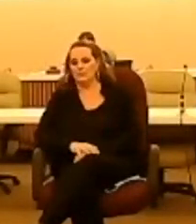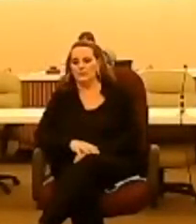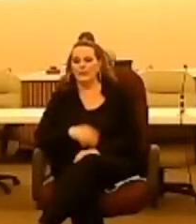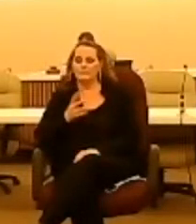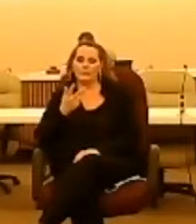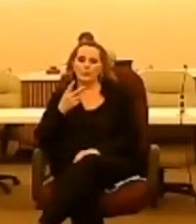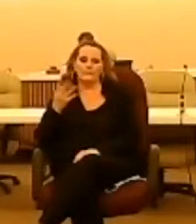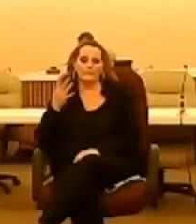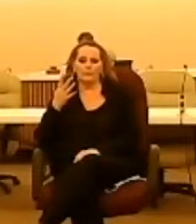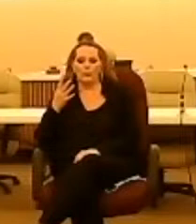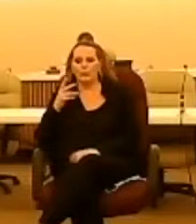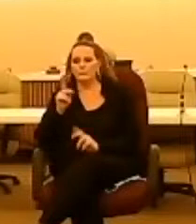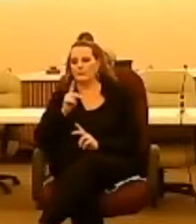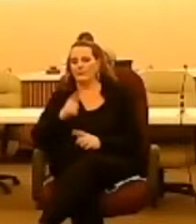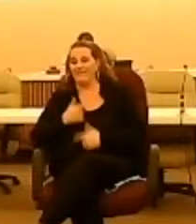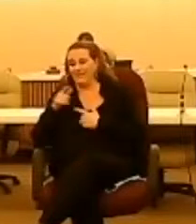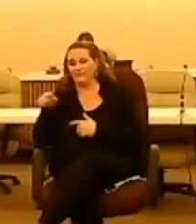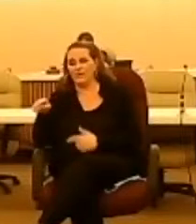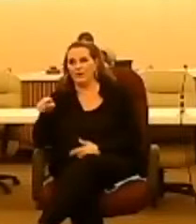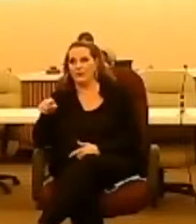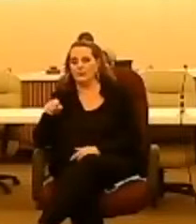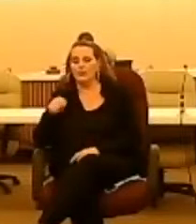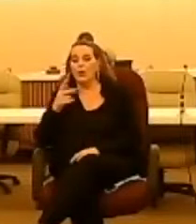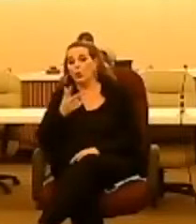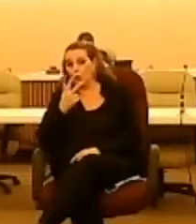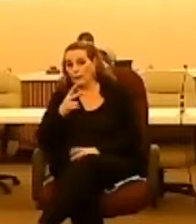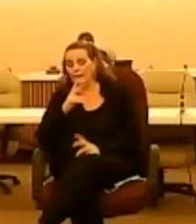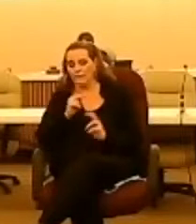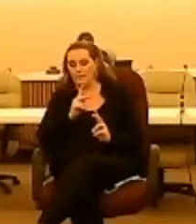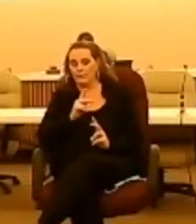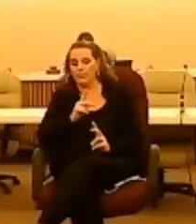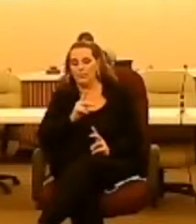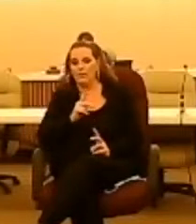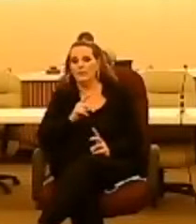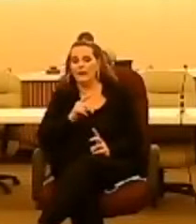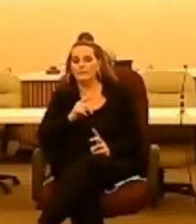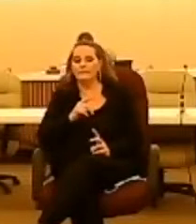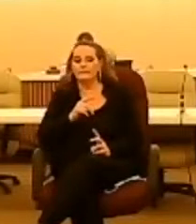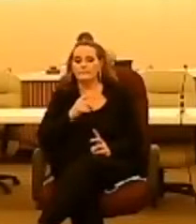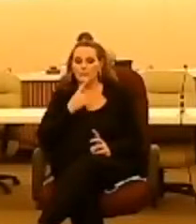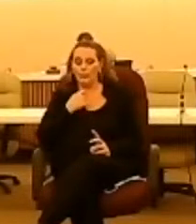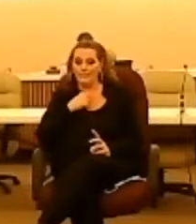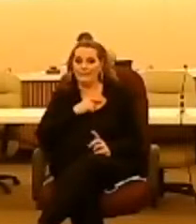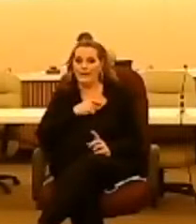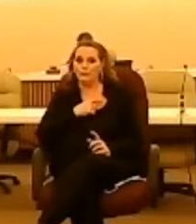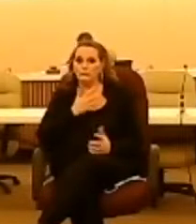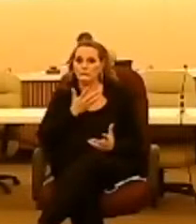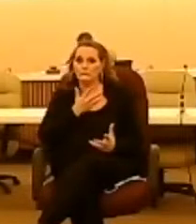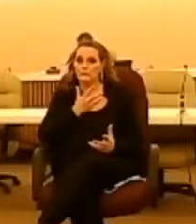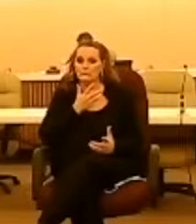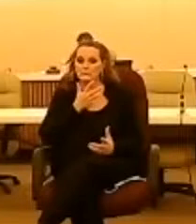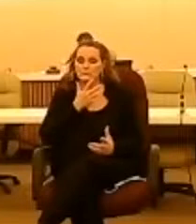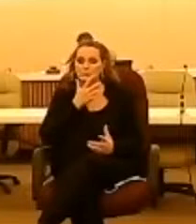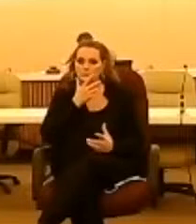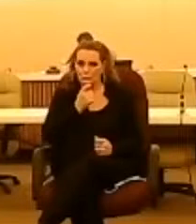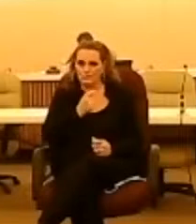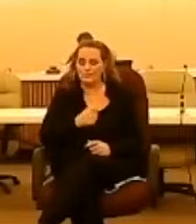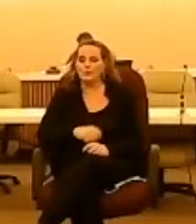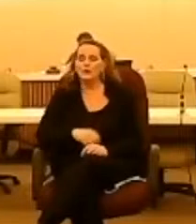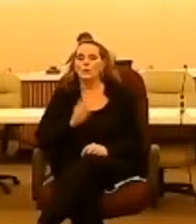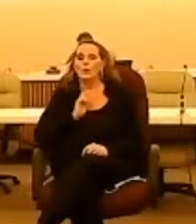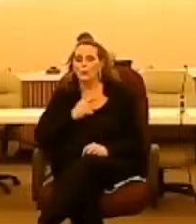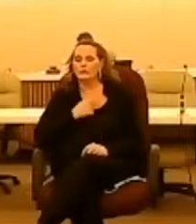that are affected by this, 3 have indicated that they're interested. We just have to sit down with the developer